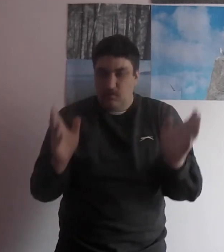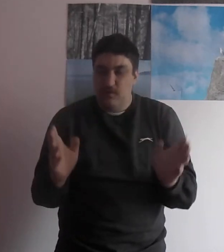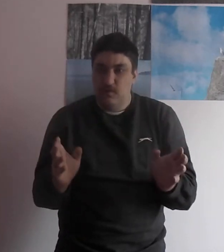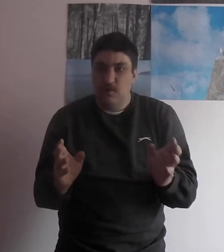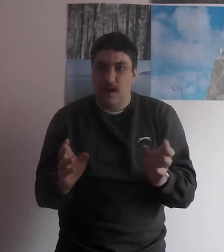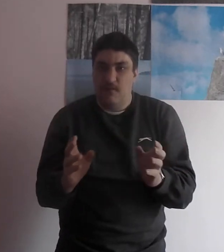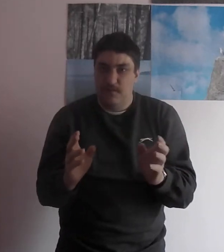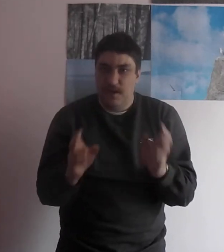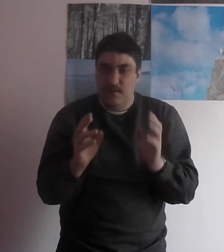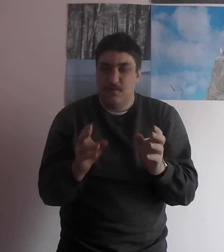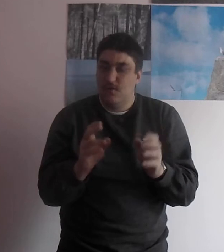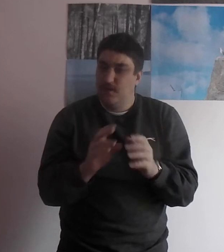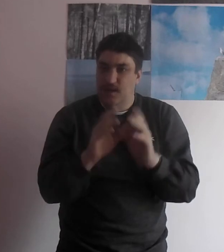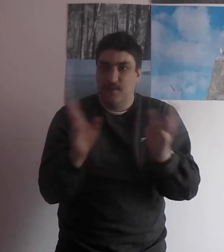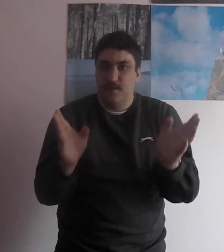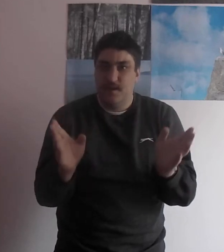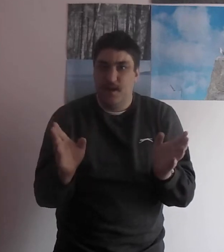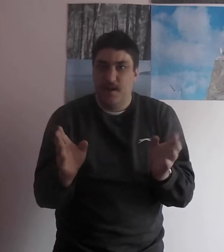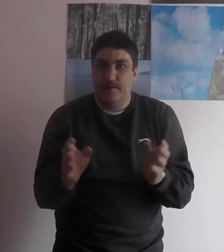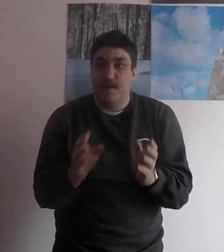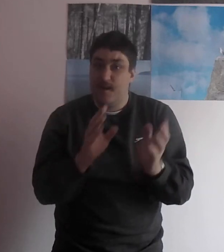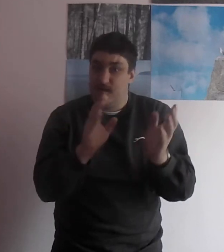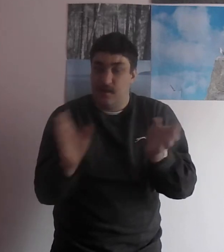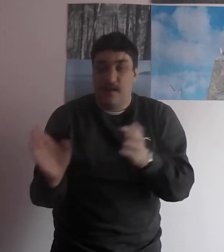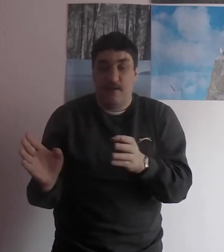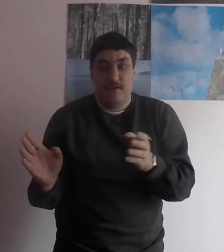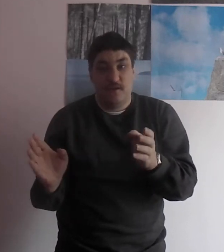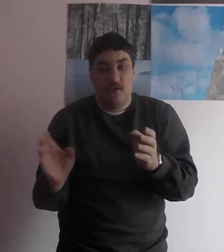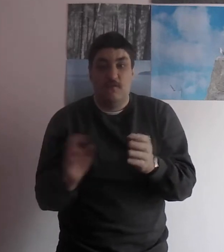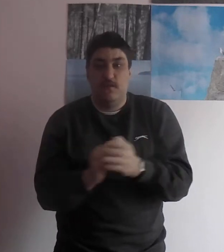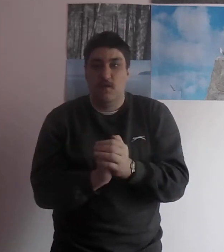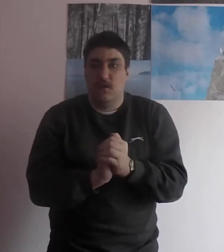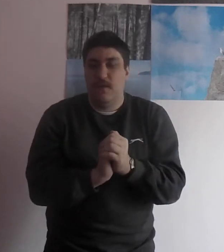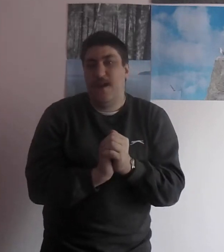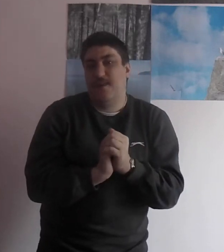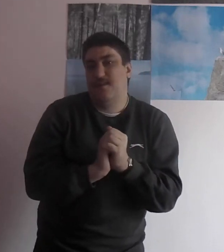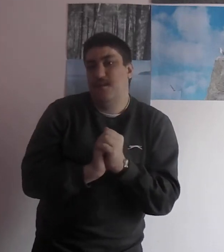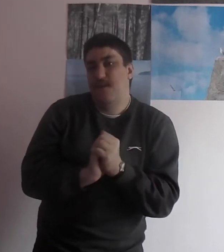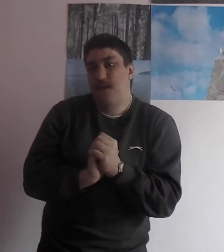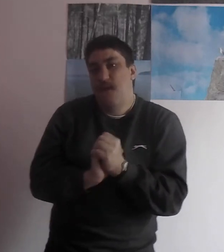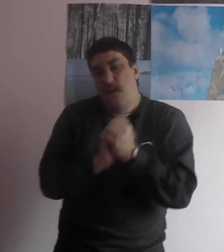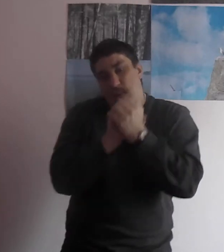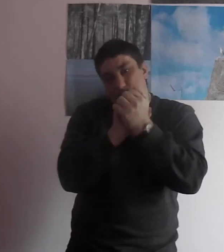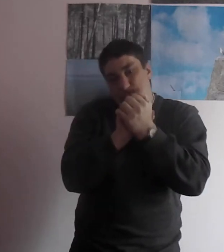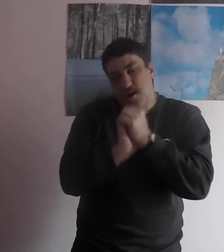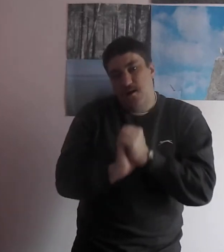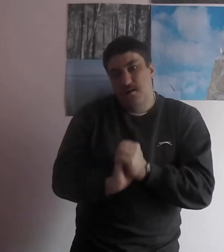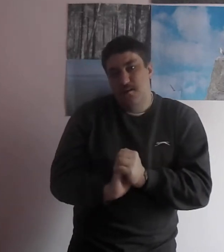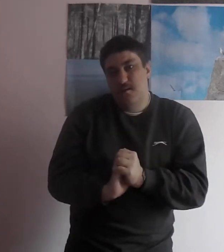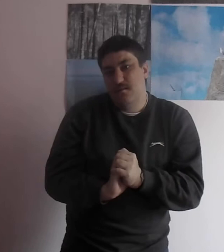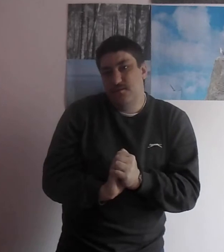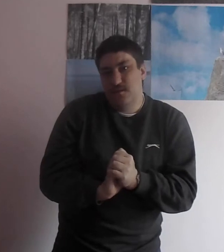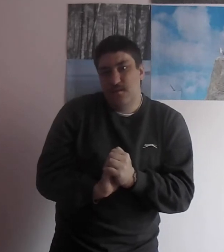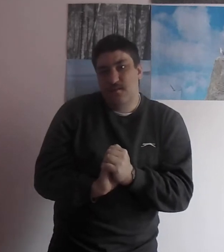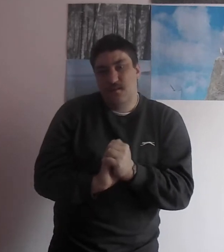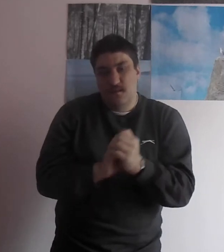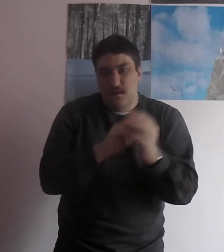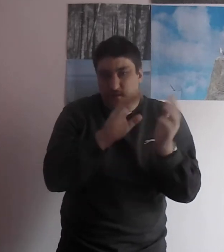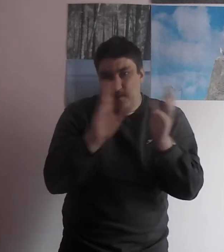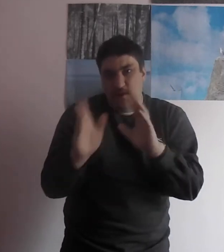you have the main story, and like I said, I have done a whole vlog on that. But there's some other